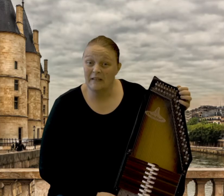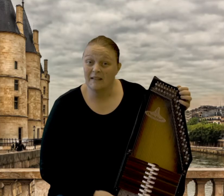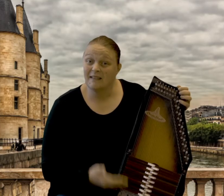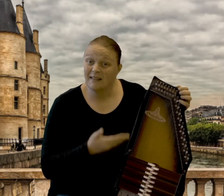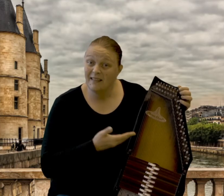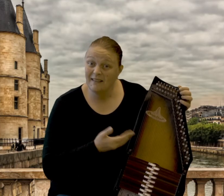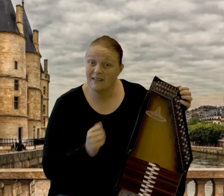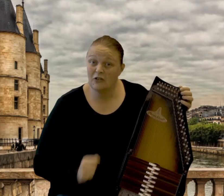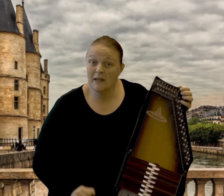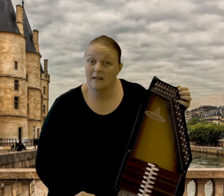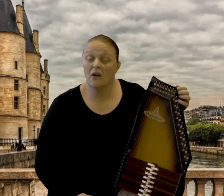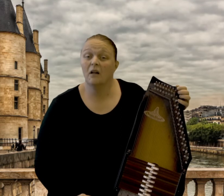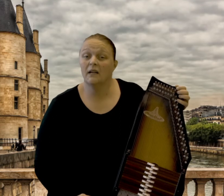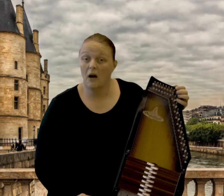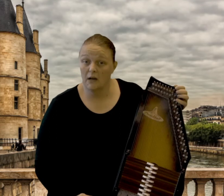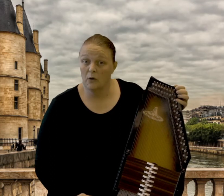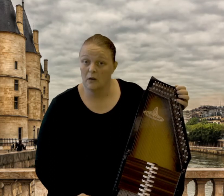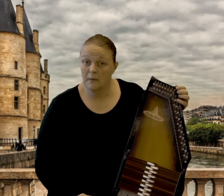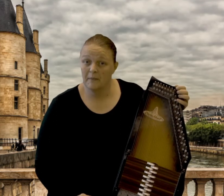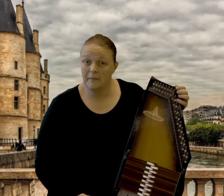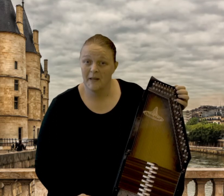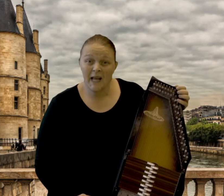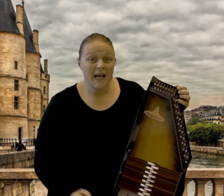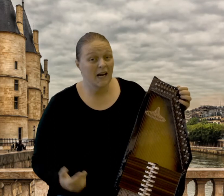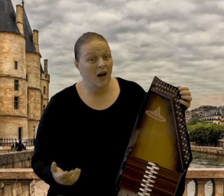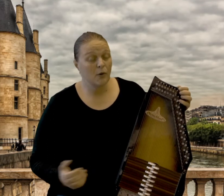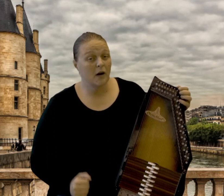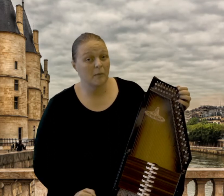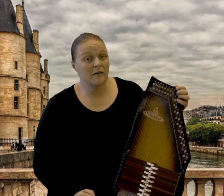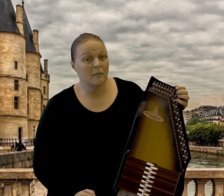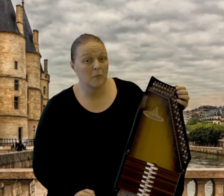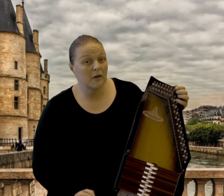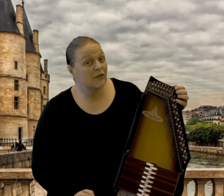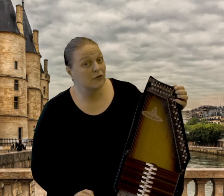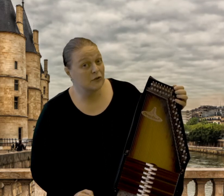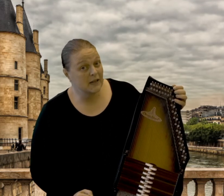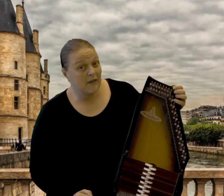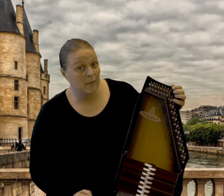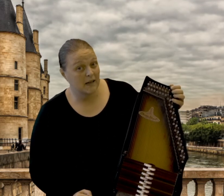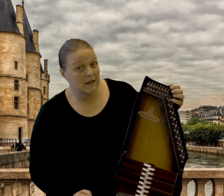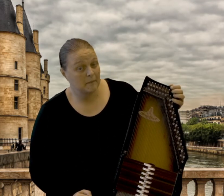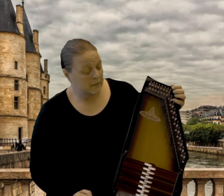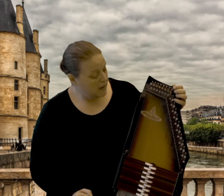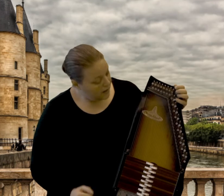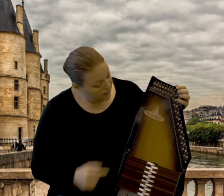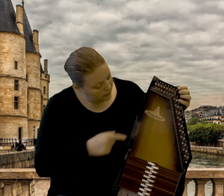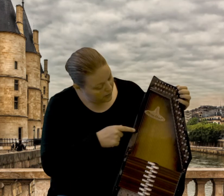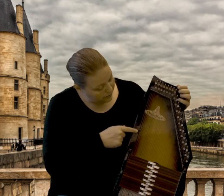Musicians, this instrument is called an autoharp. An autoharp is a member of the string family. You notice